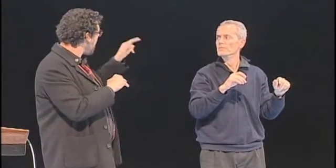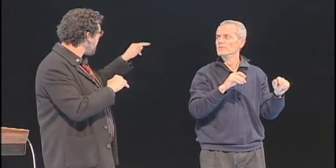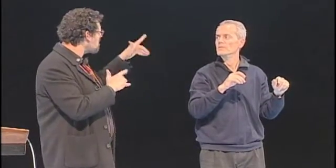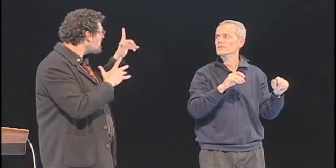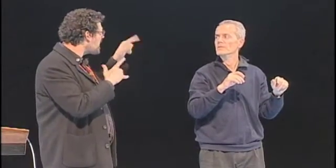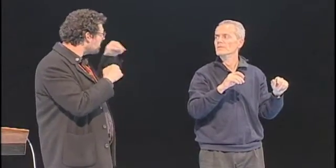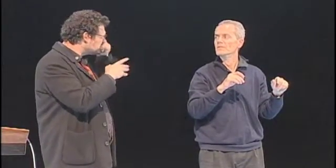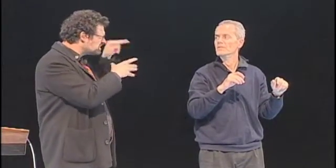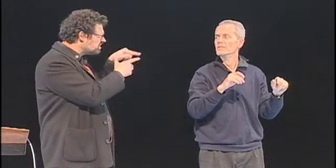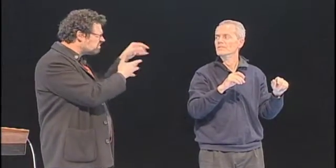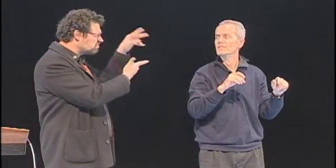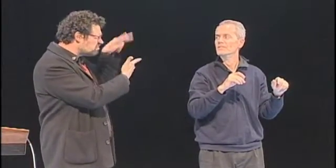word ism